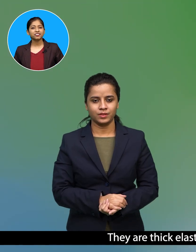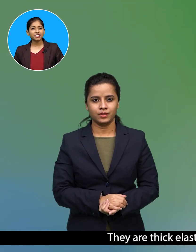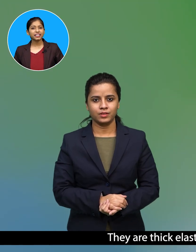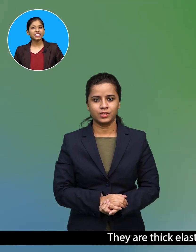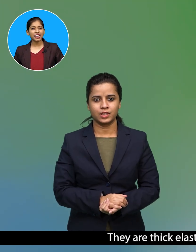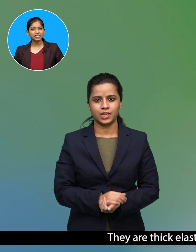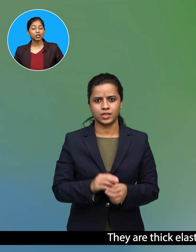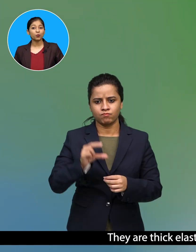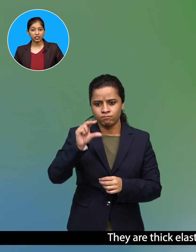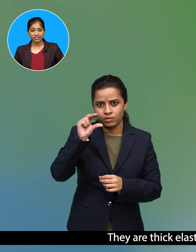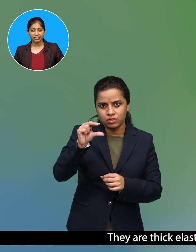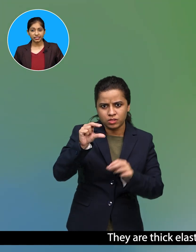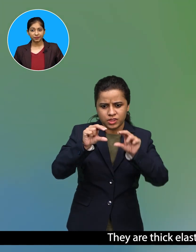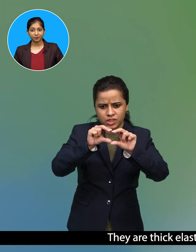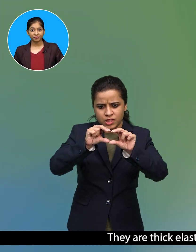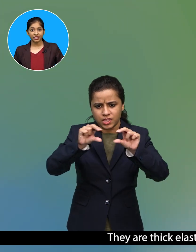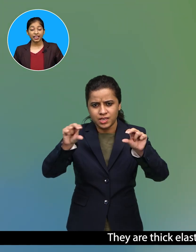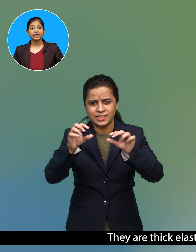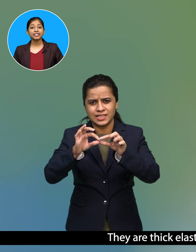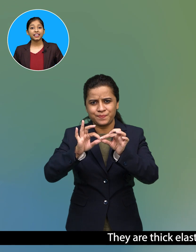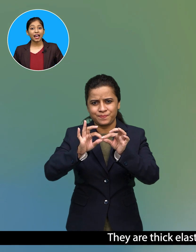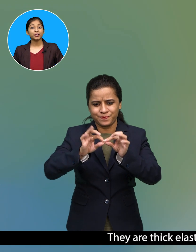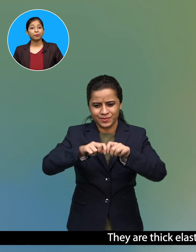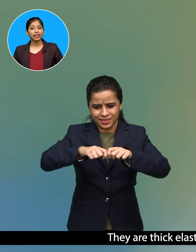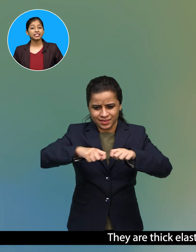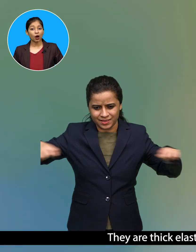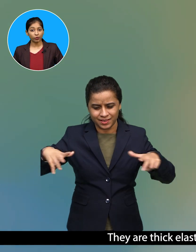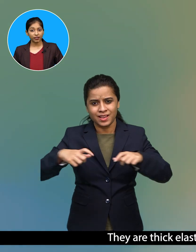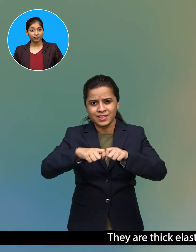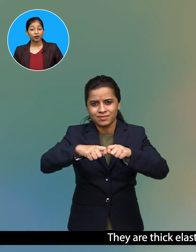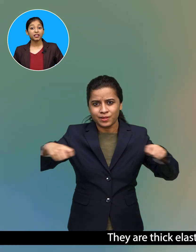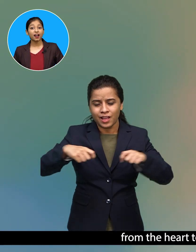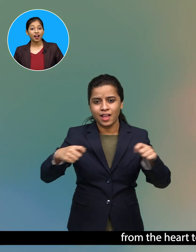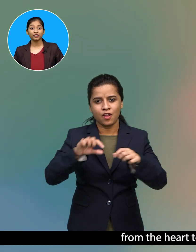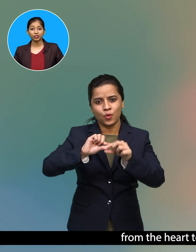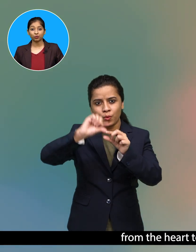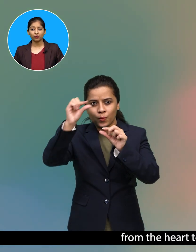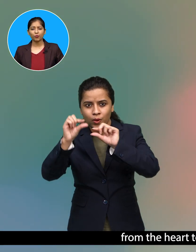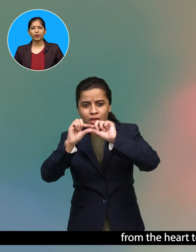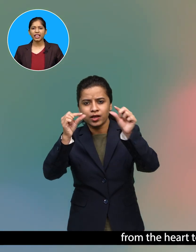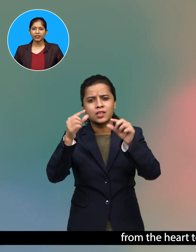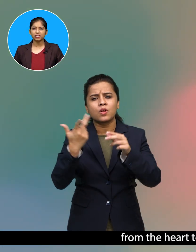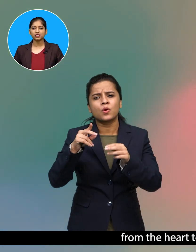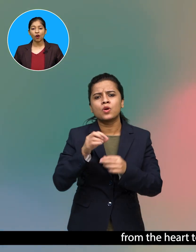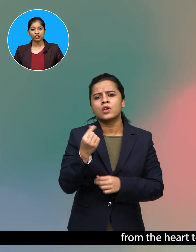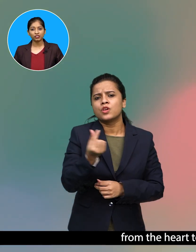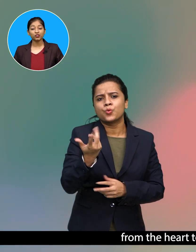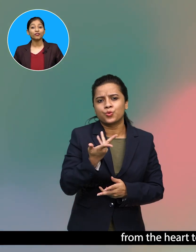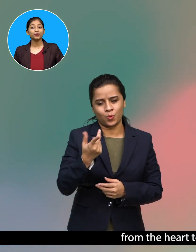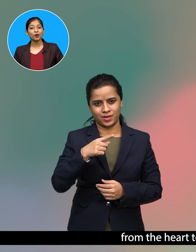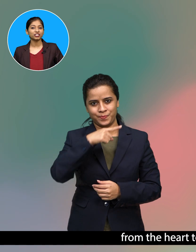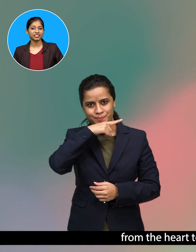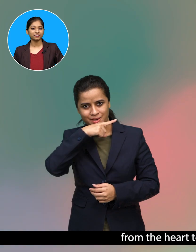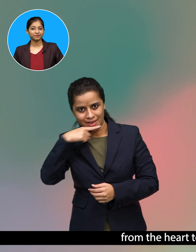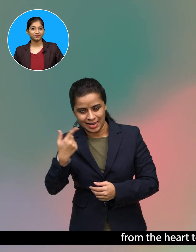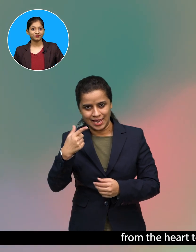They are thick elastic vessels that carry blood away from the heart to various organs of